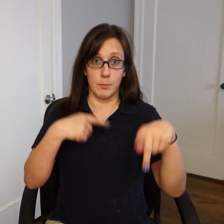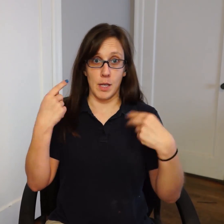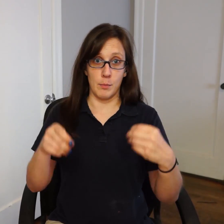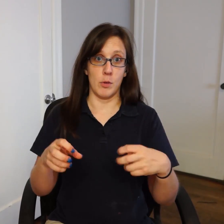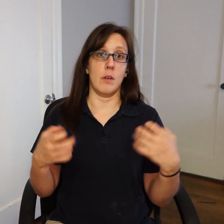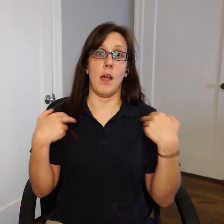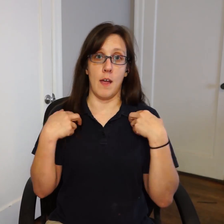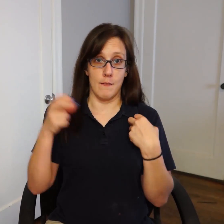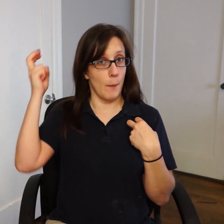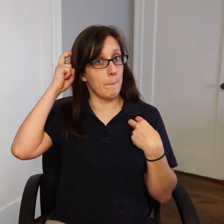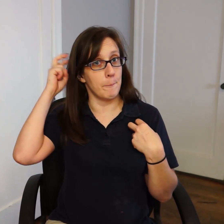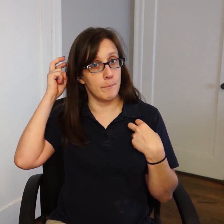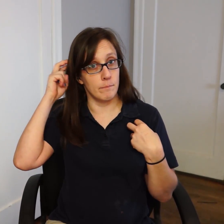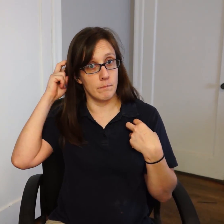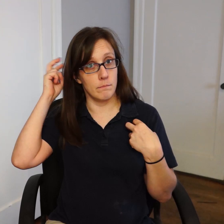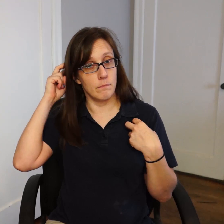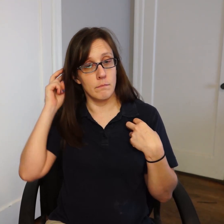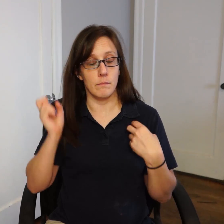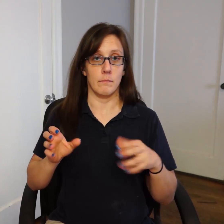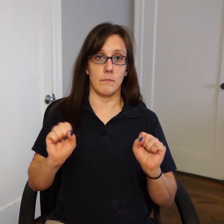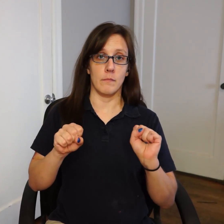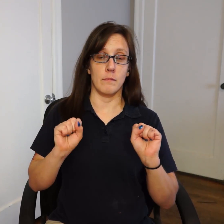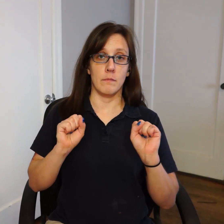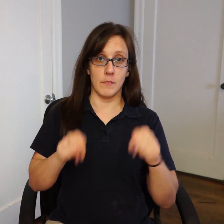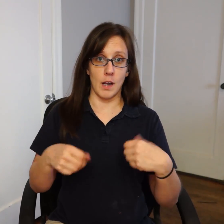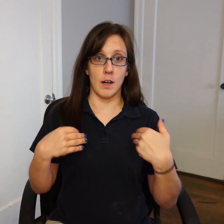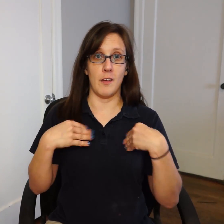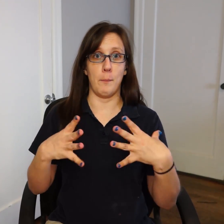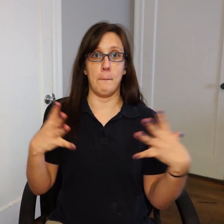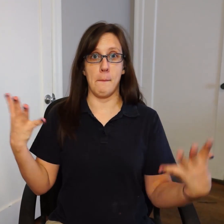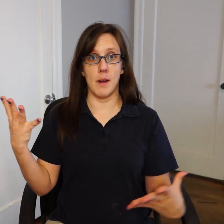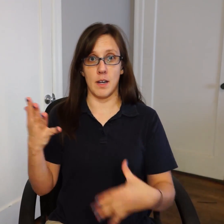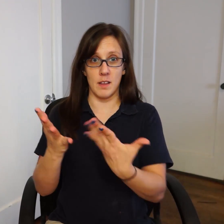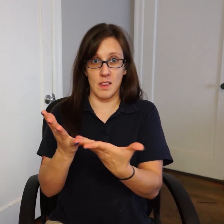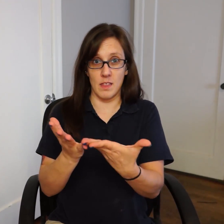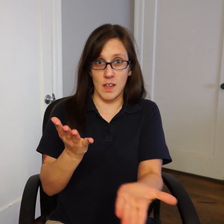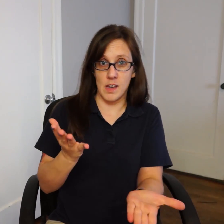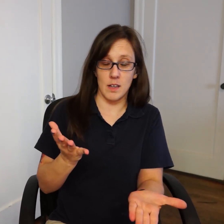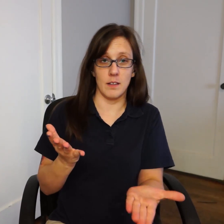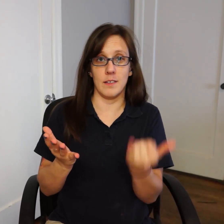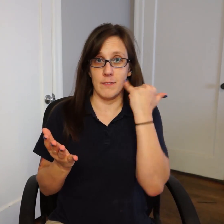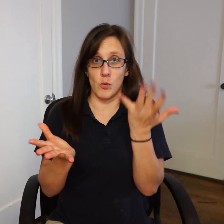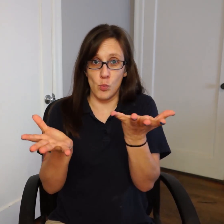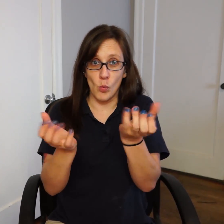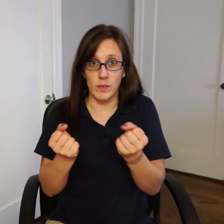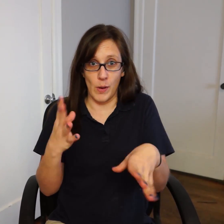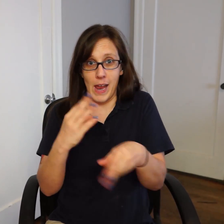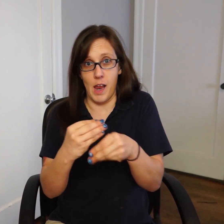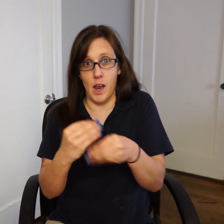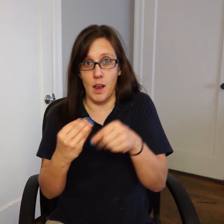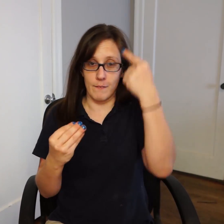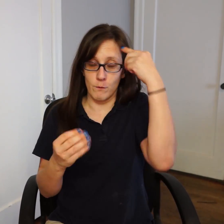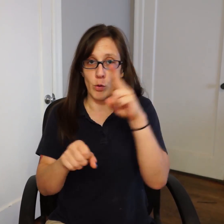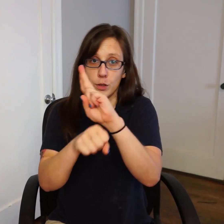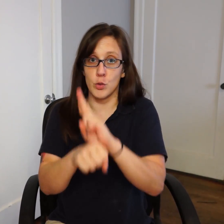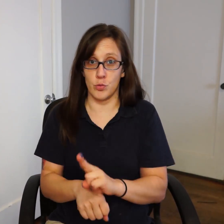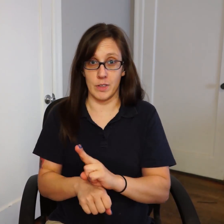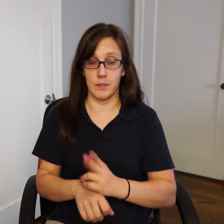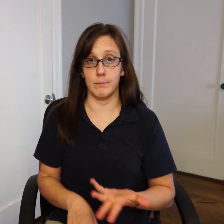people who have a Cochlear America's implant, and there's a lot of different accessories that you can get for the cochlear implant if you want to add things to